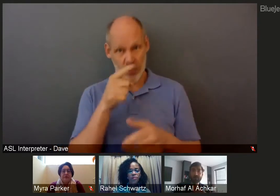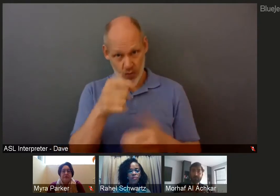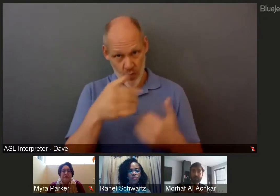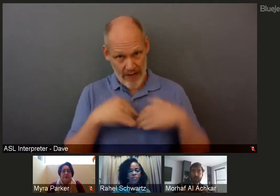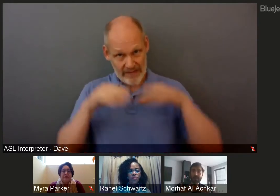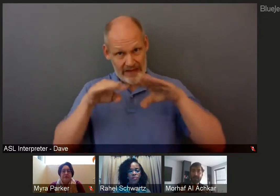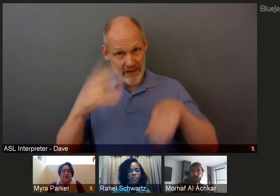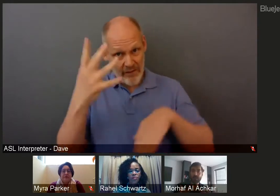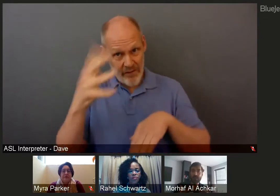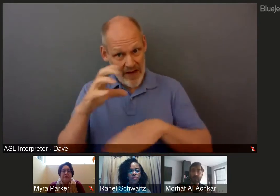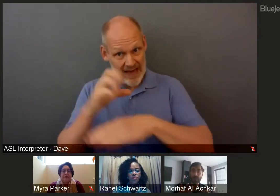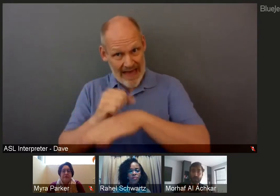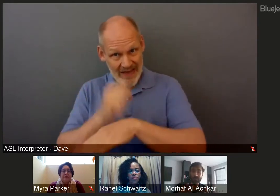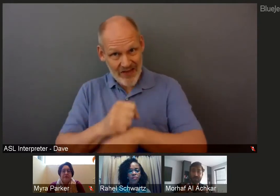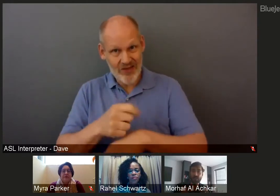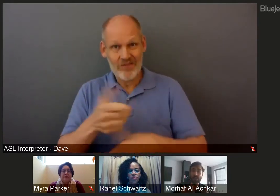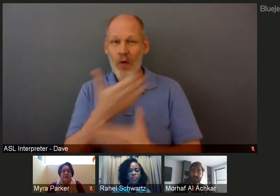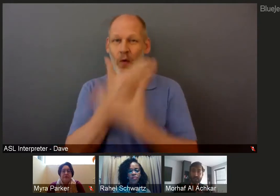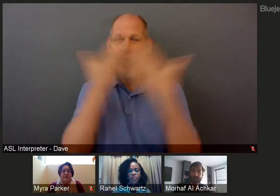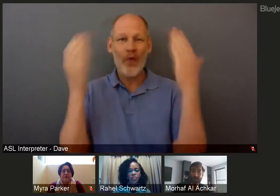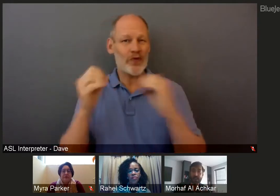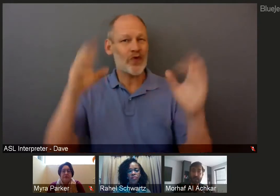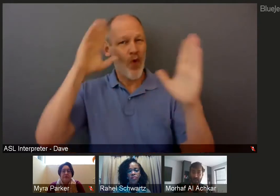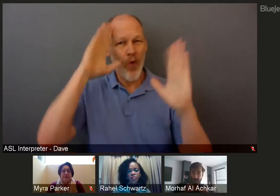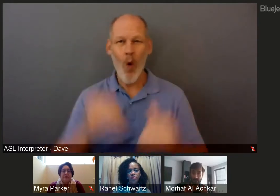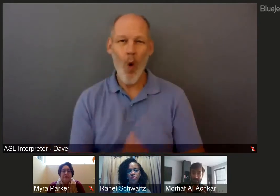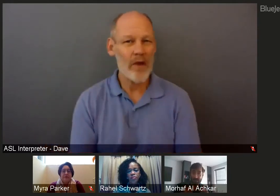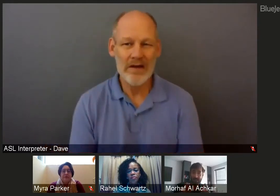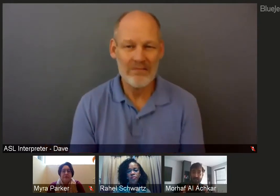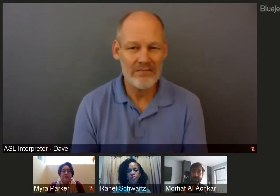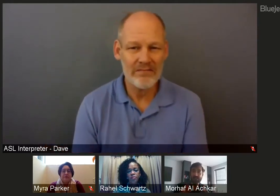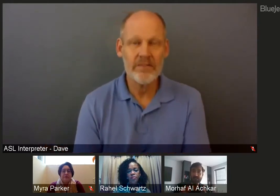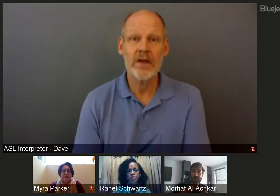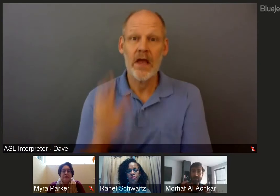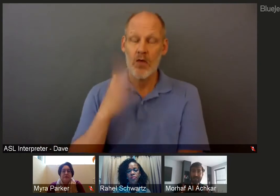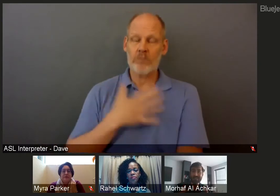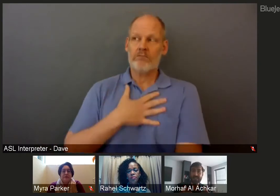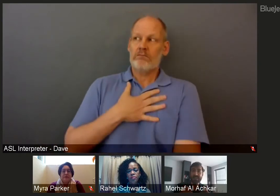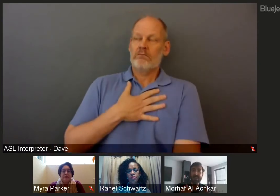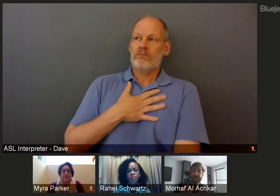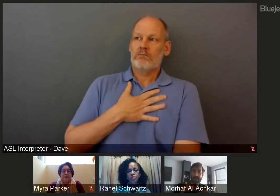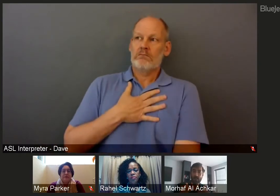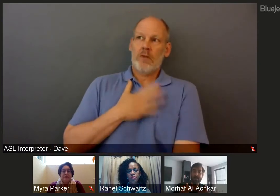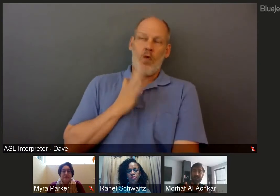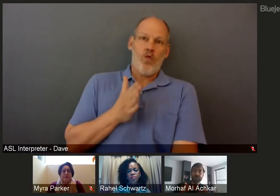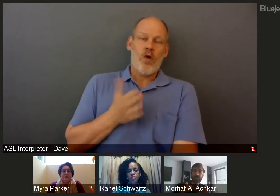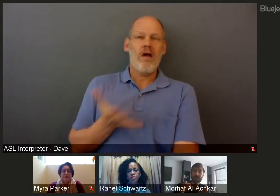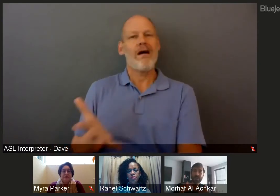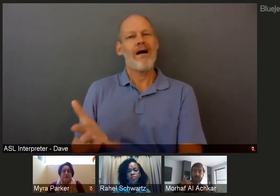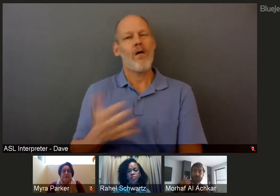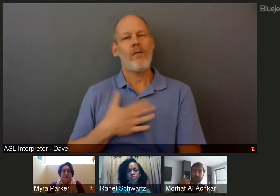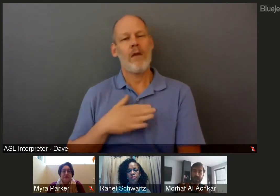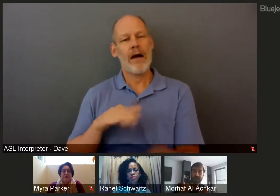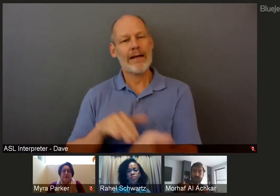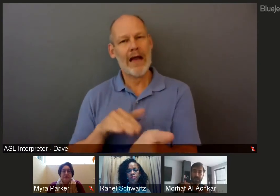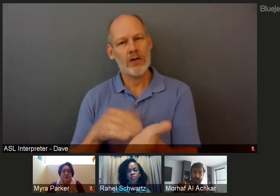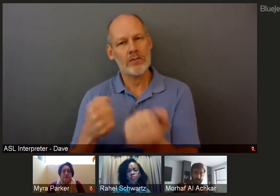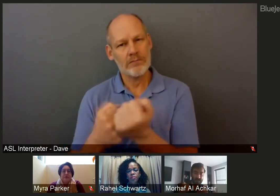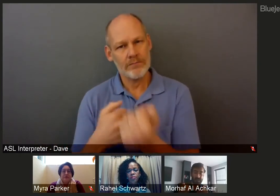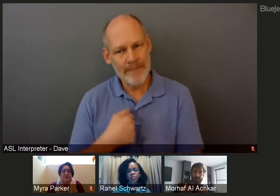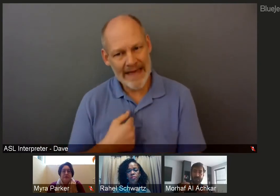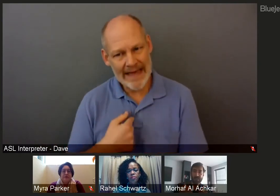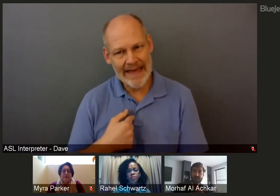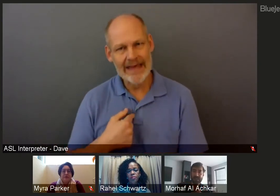you, that would be daunting to me. I want my doctors to be on my side, and I want them to engage me in